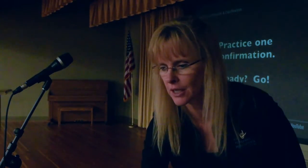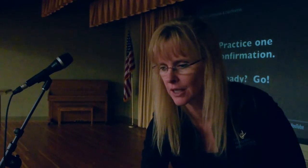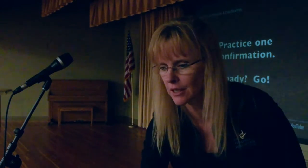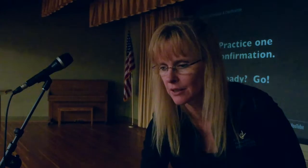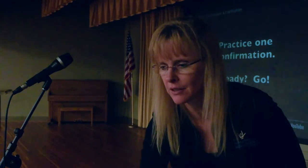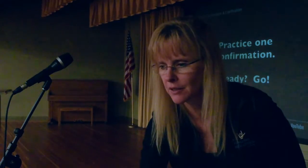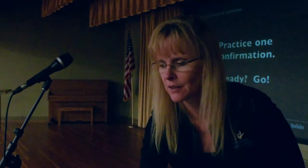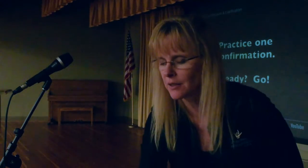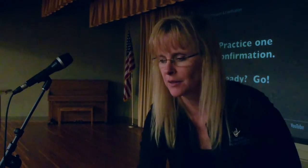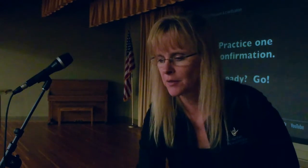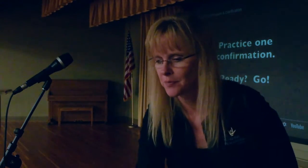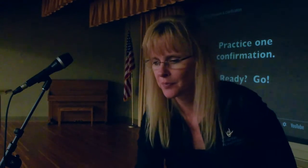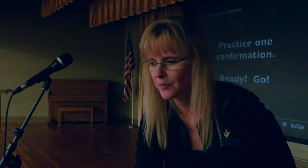again.